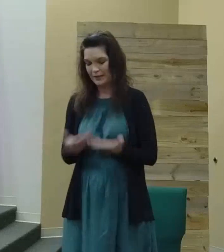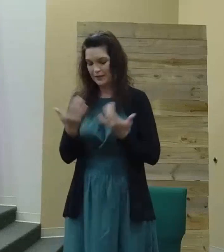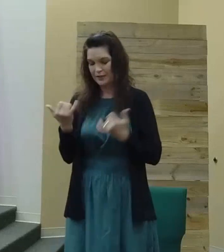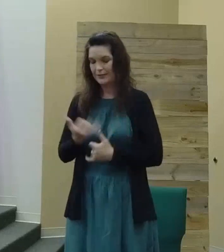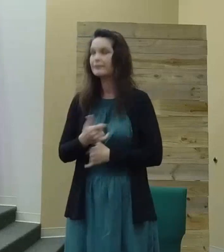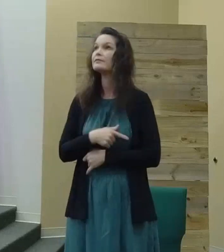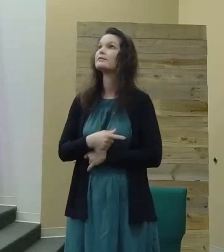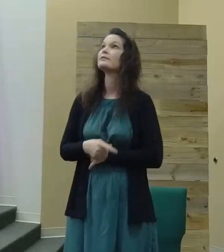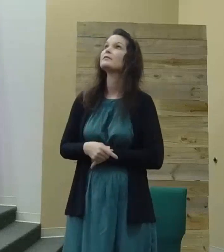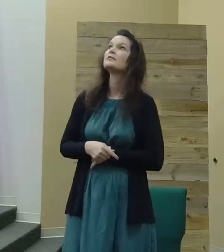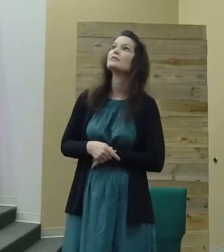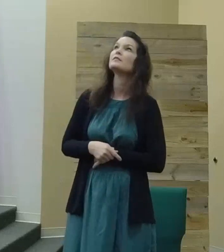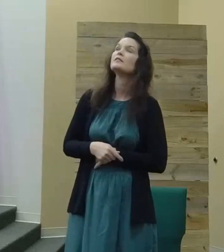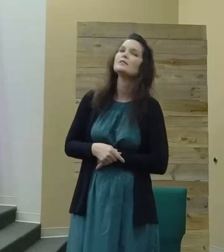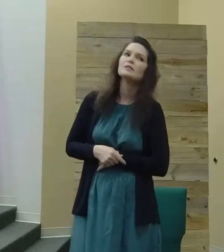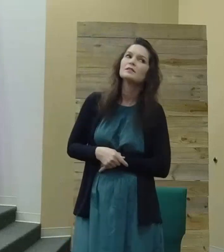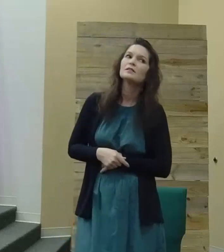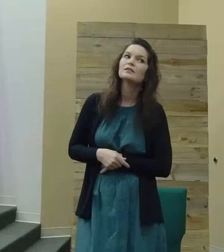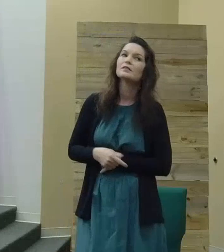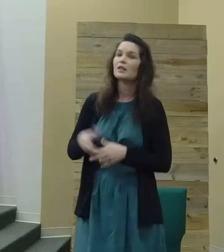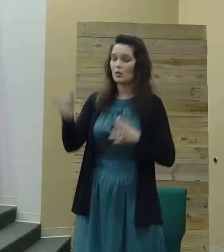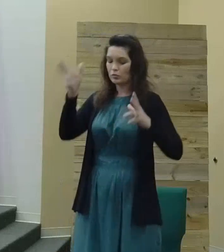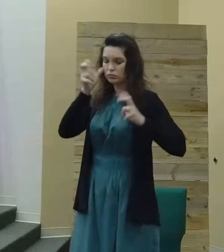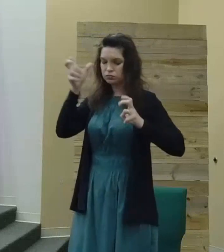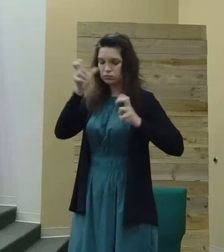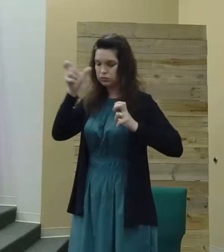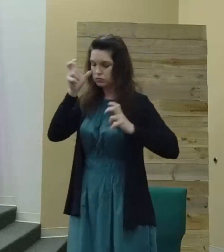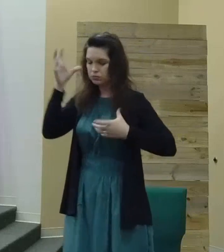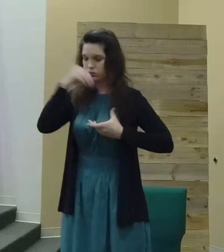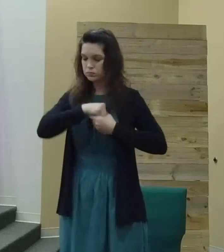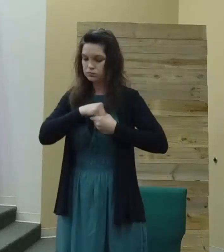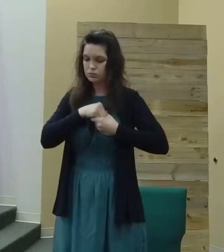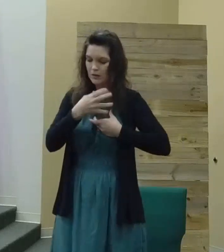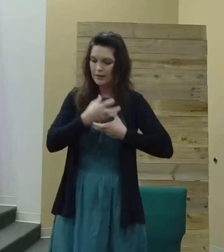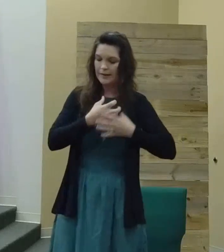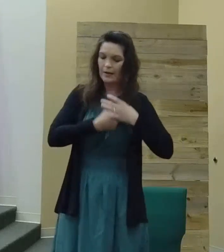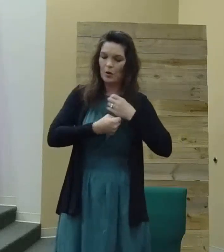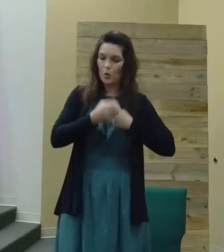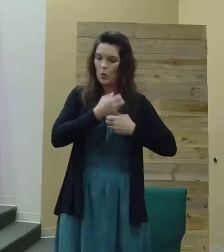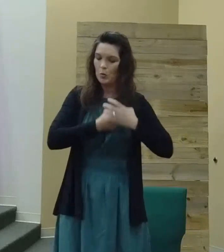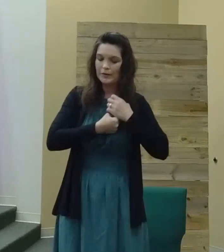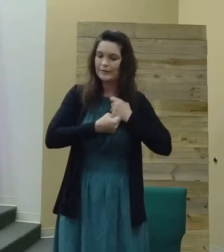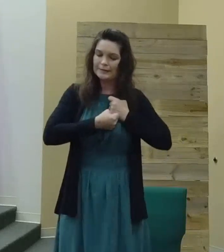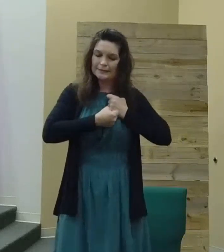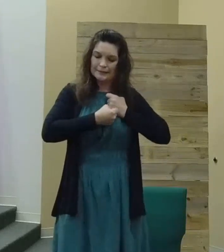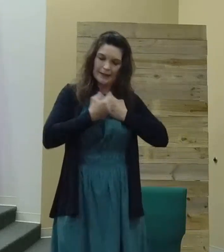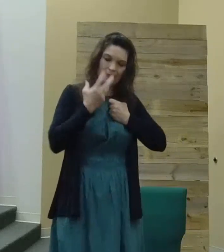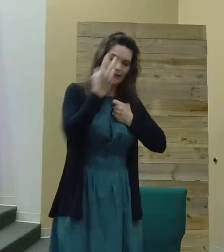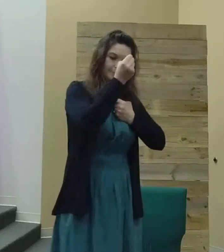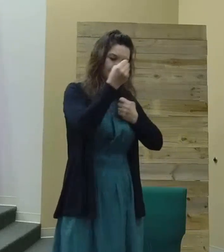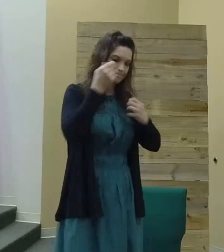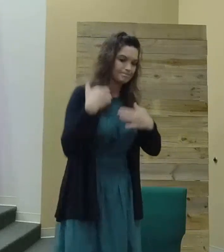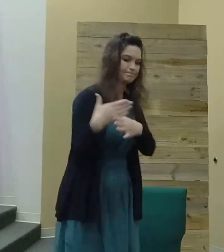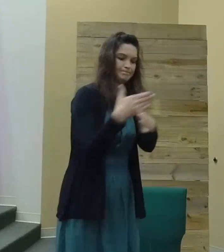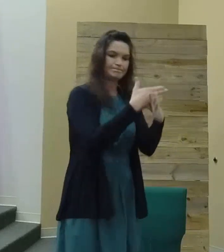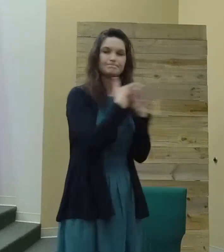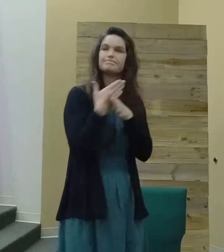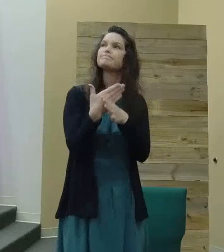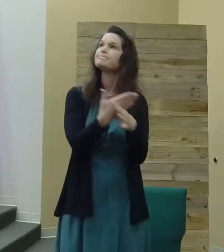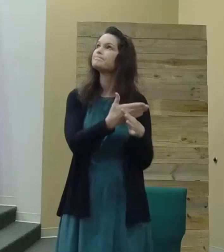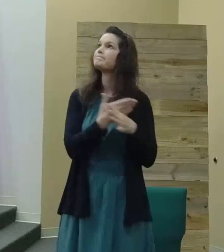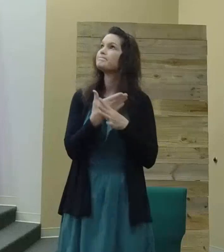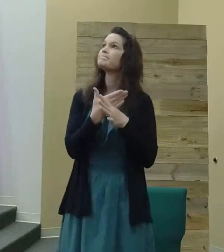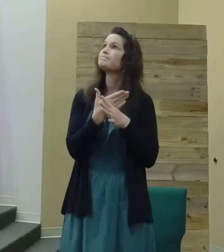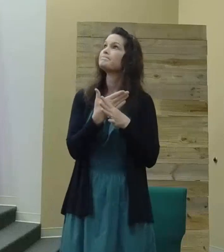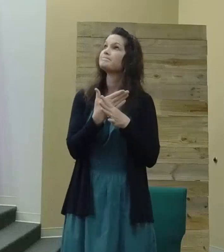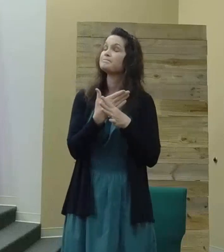word. Lord, we hear you, what you say today, and we want to heed the reconciliation. Lord, help